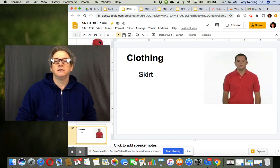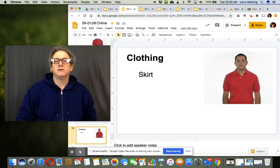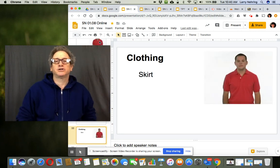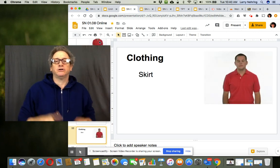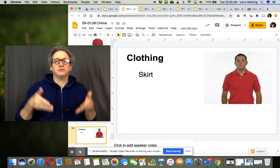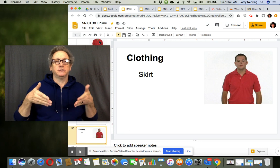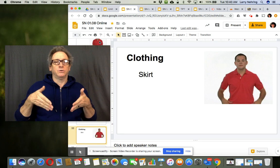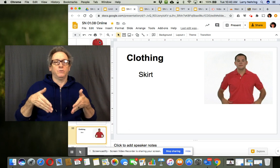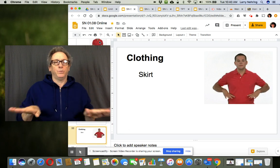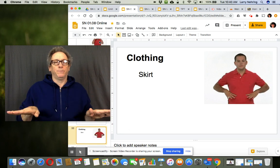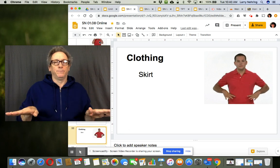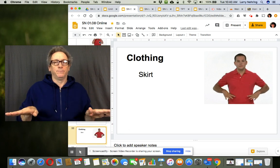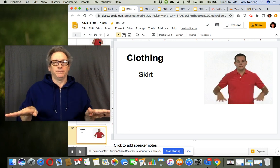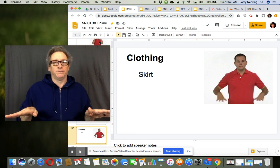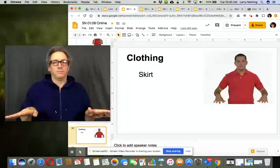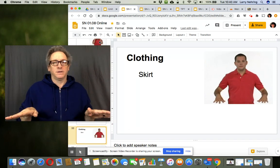Skirt.